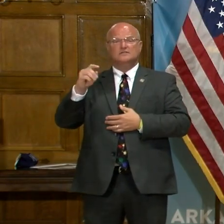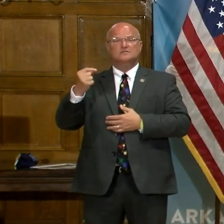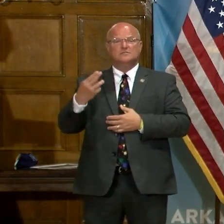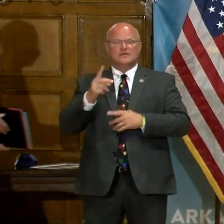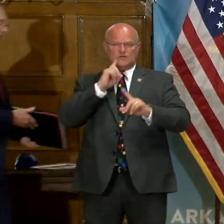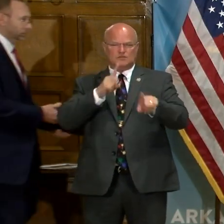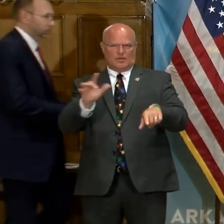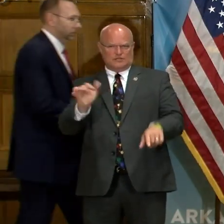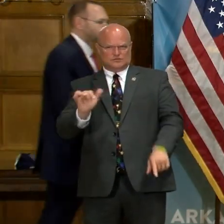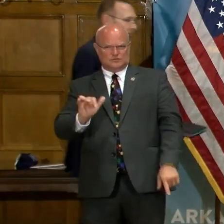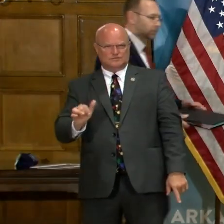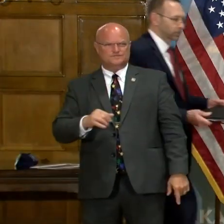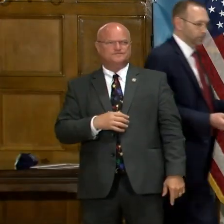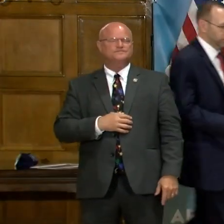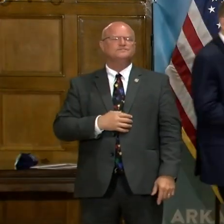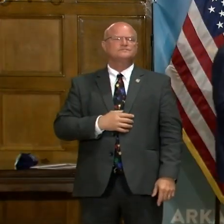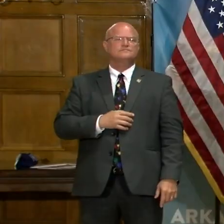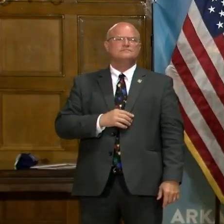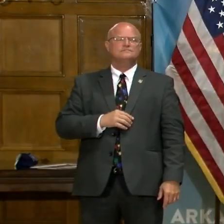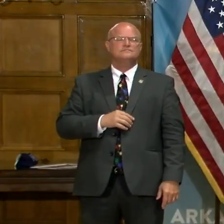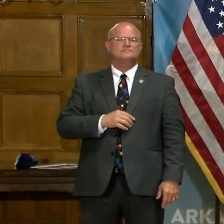to respond to that as well.